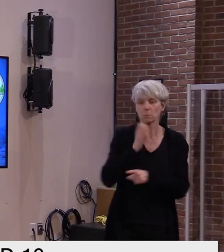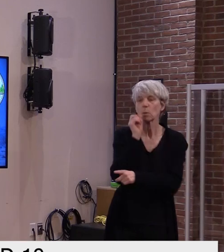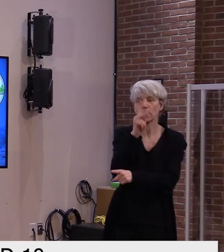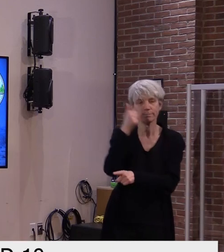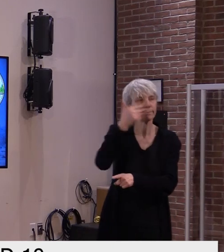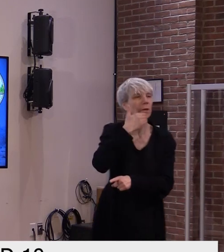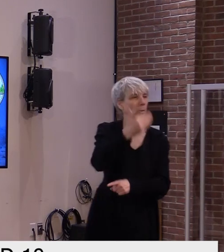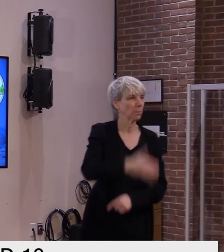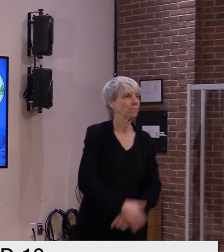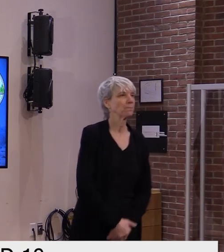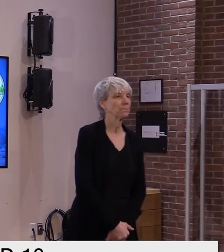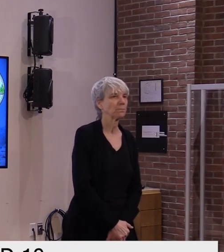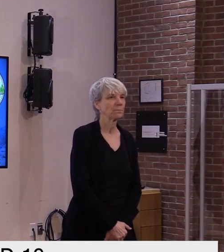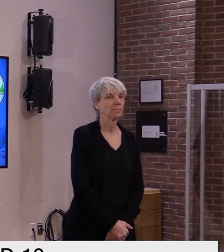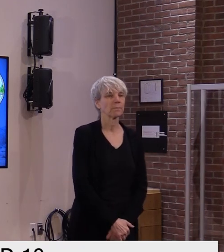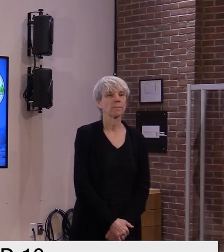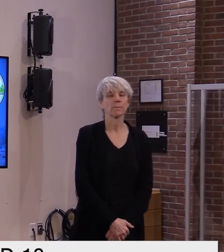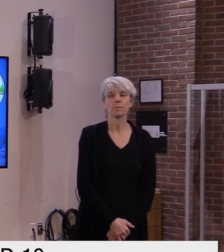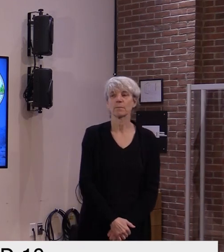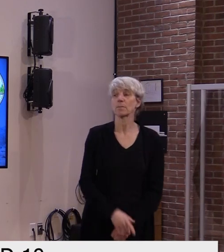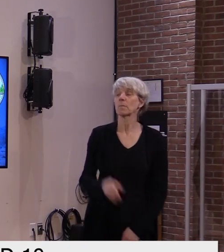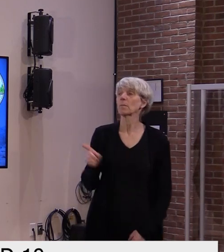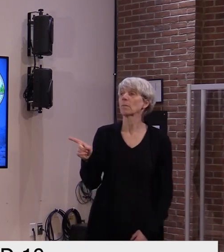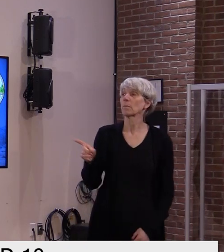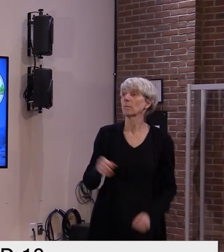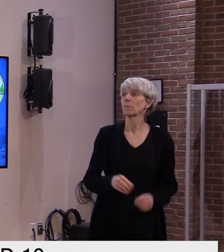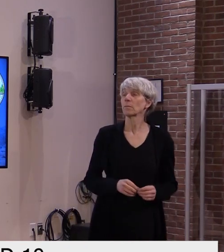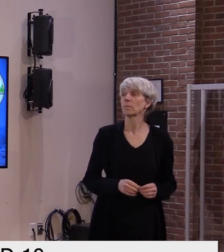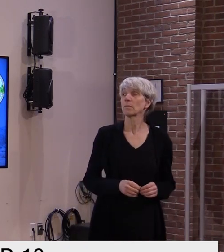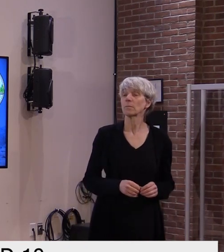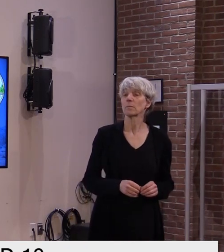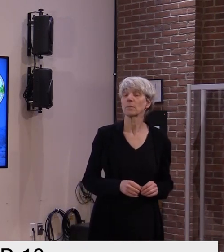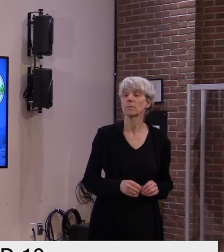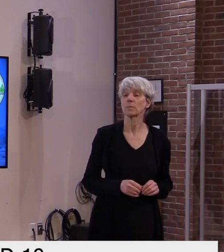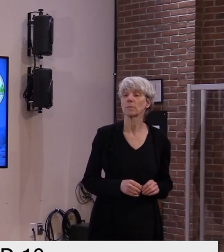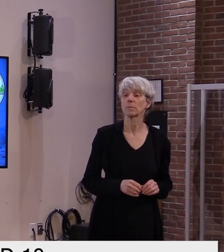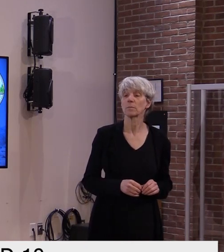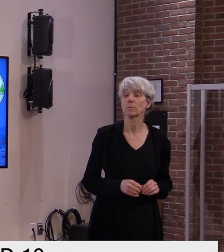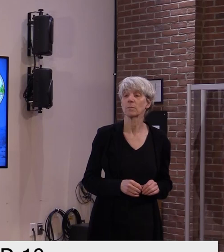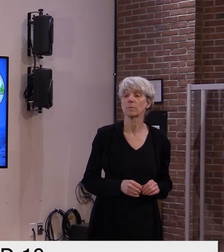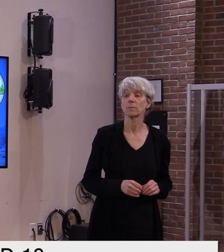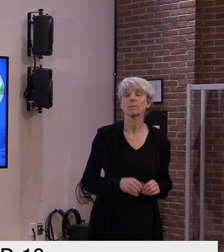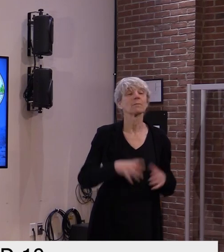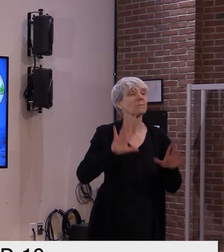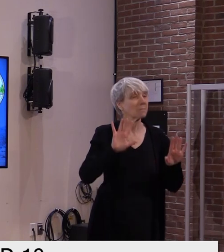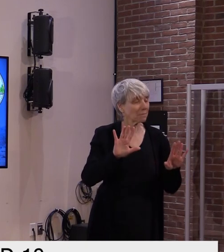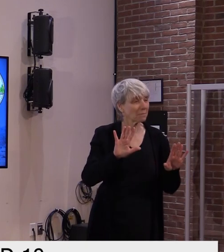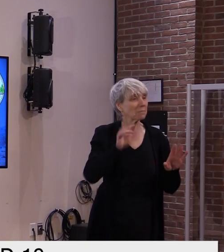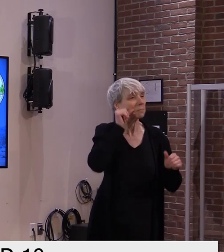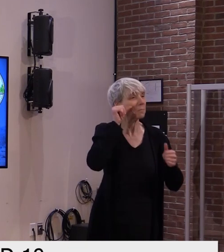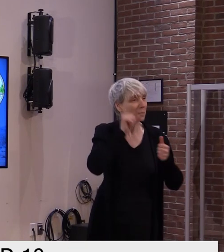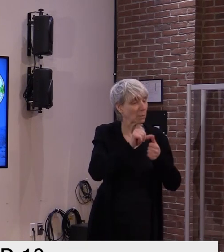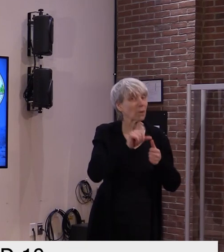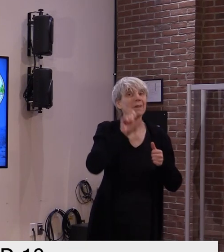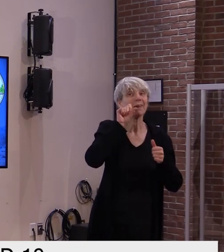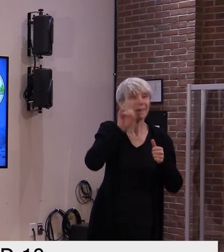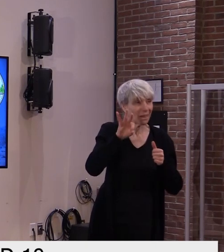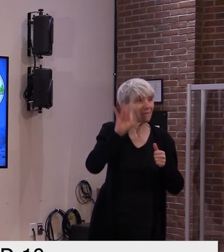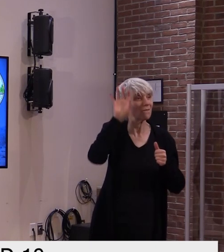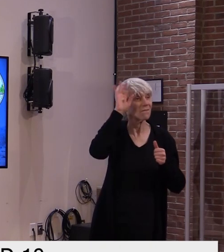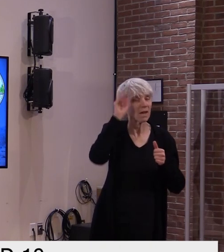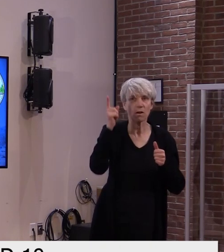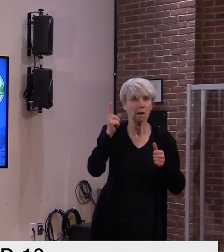Okay. Thank you. Again, having said all that, if they start ramping up and giving us